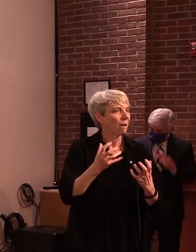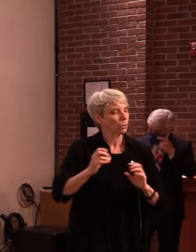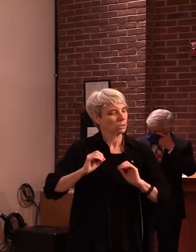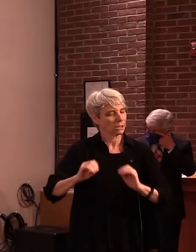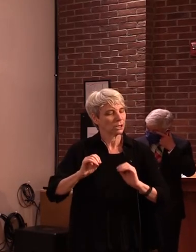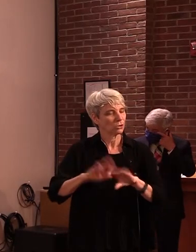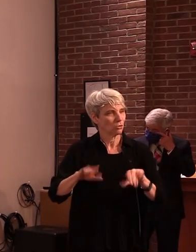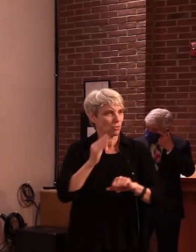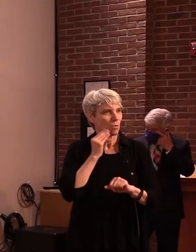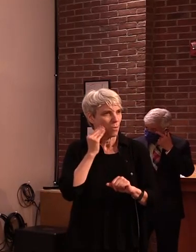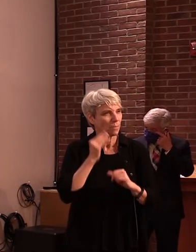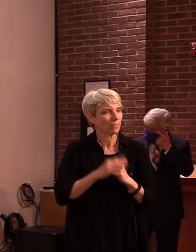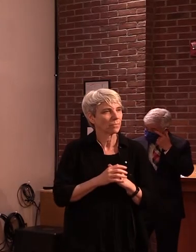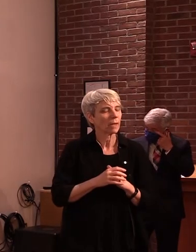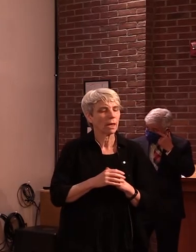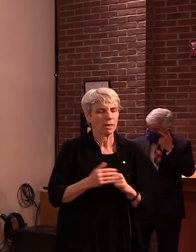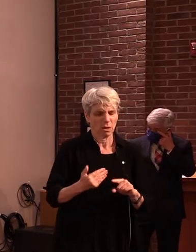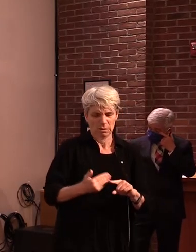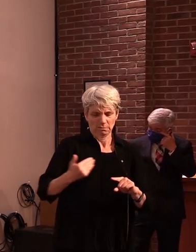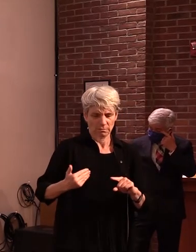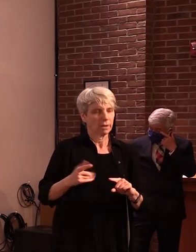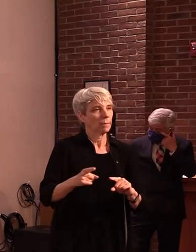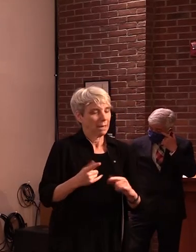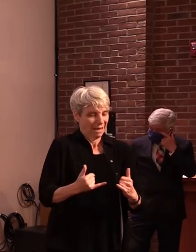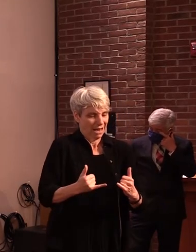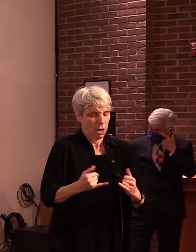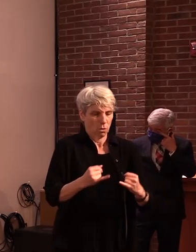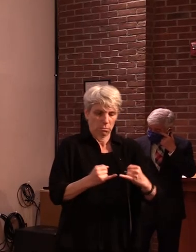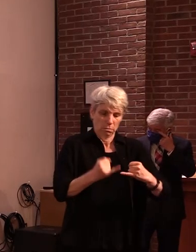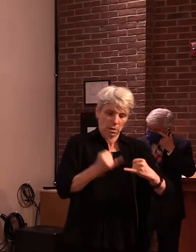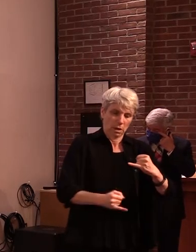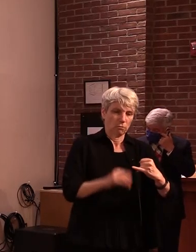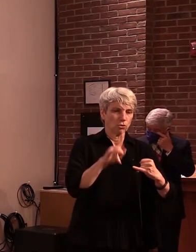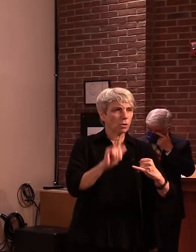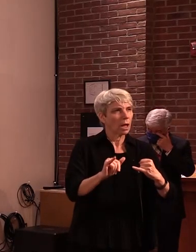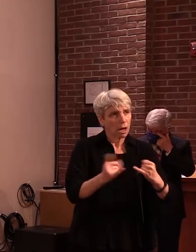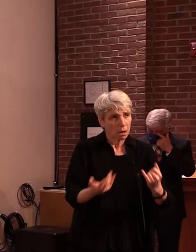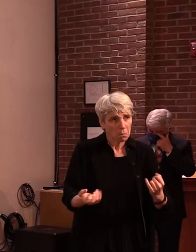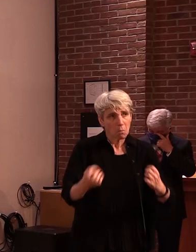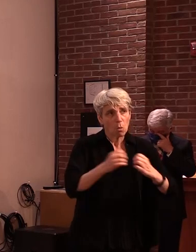latest through the end of July numbers on homeschooling applications?